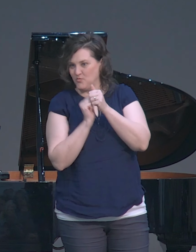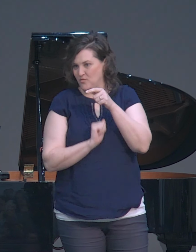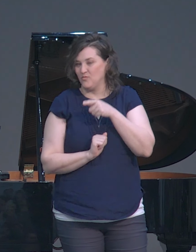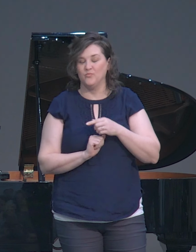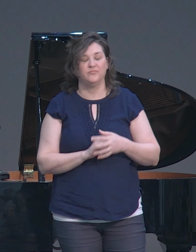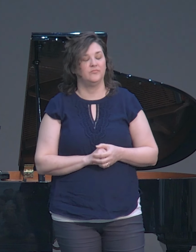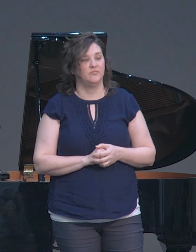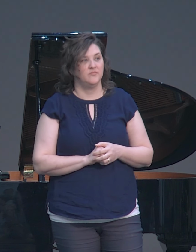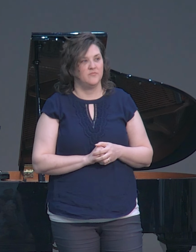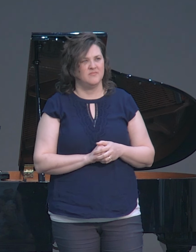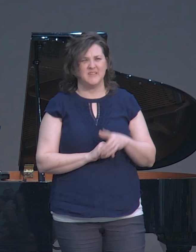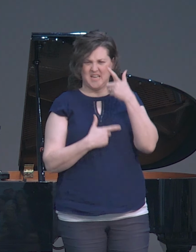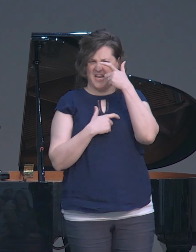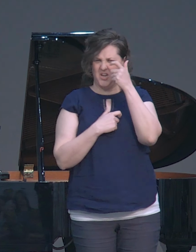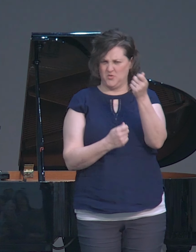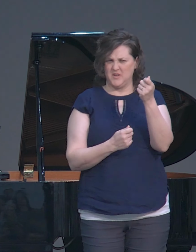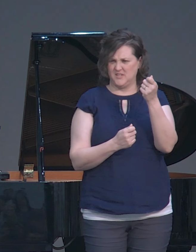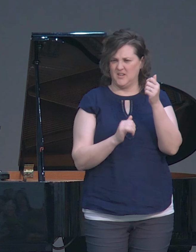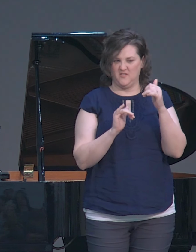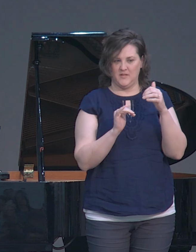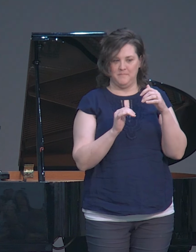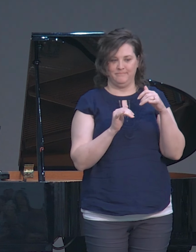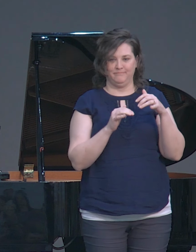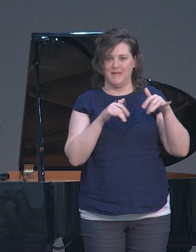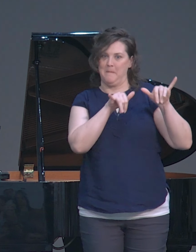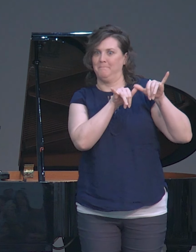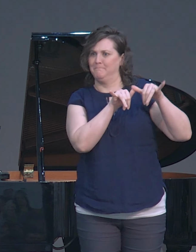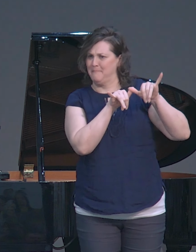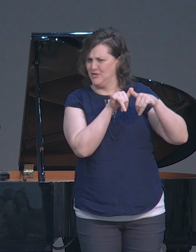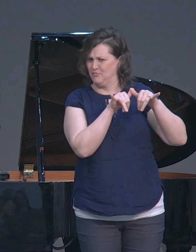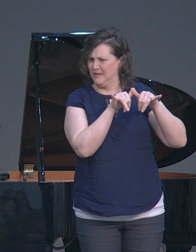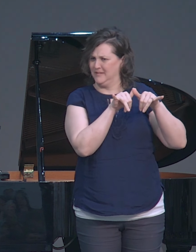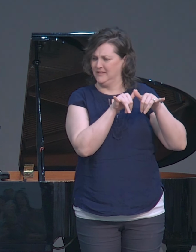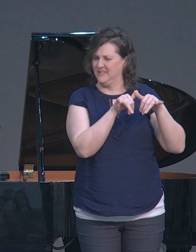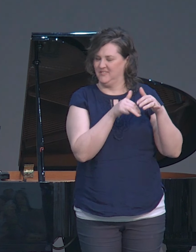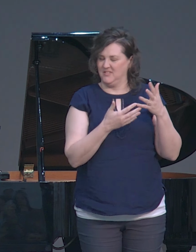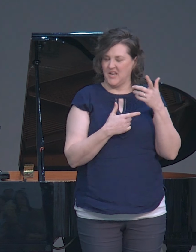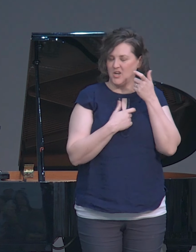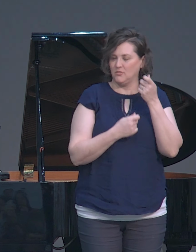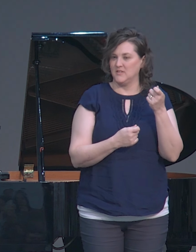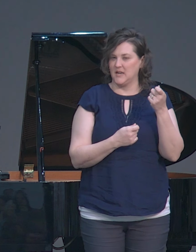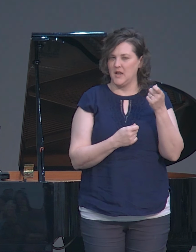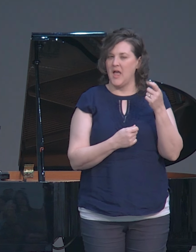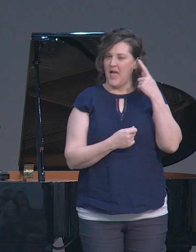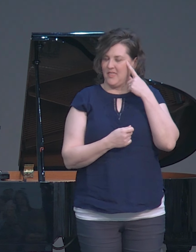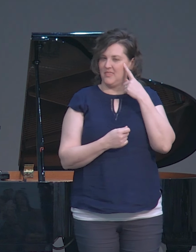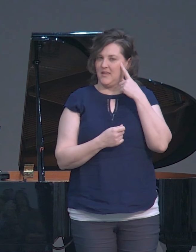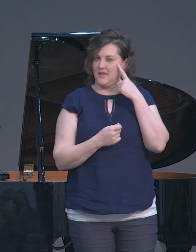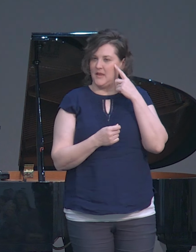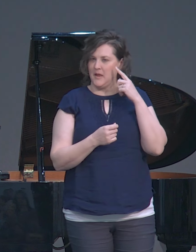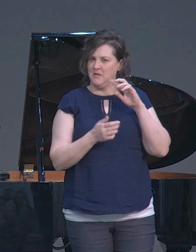interesting, referring to this measurement. We'll talk about that in just a minute. But I believe it refers to the law of God.